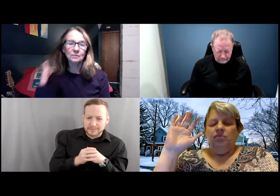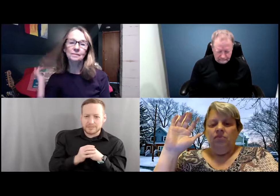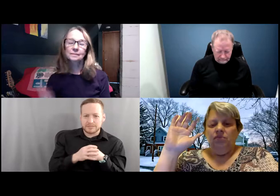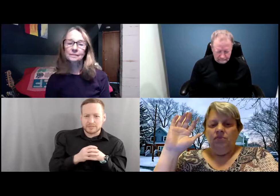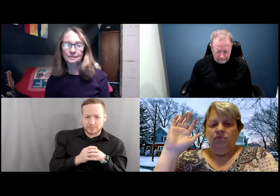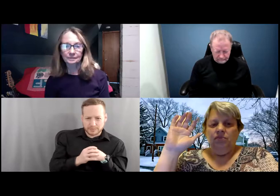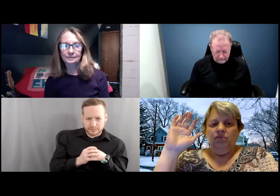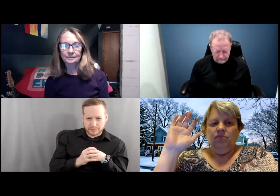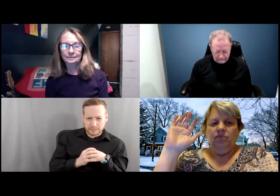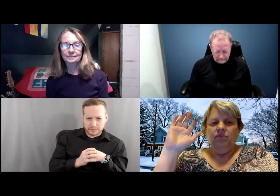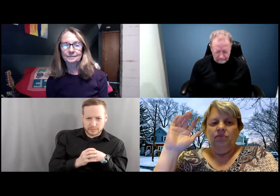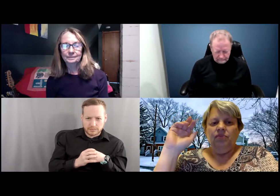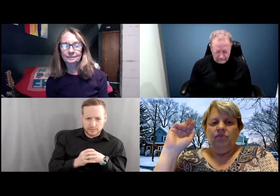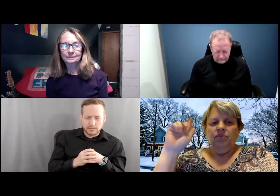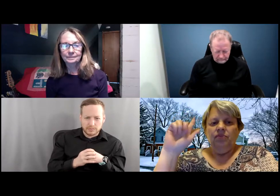to.